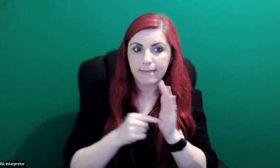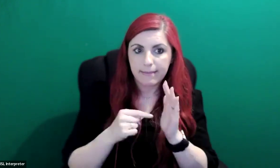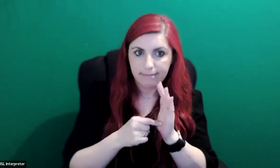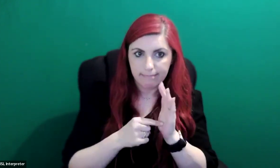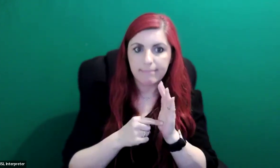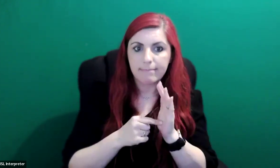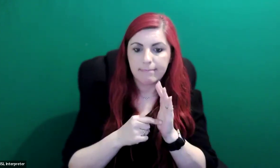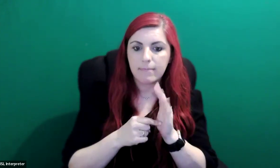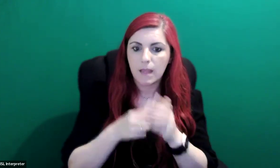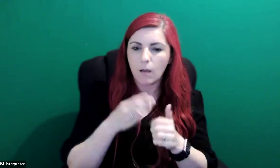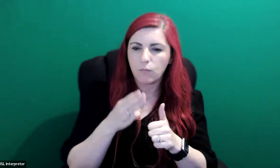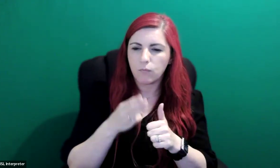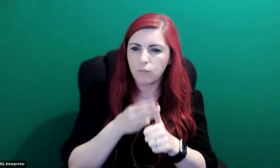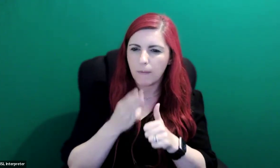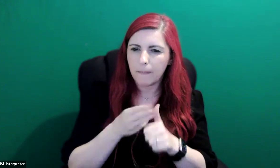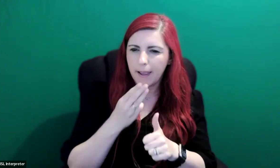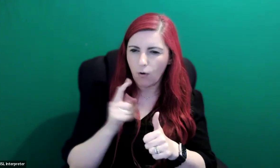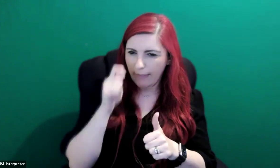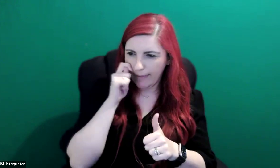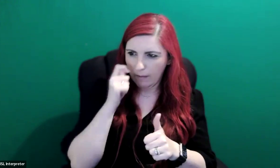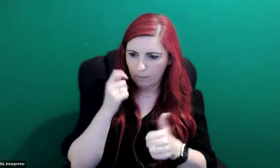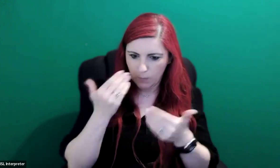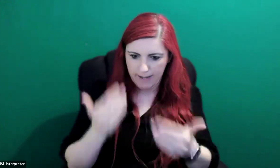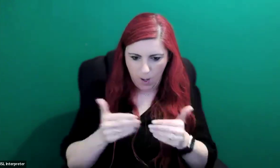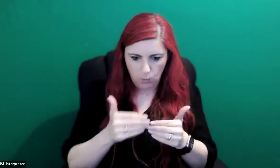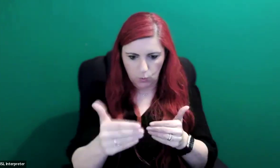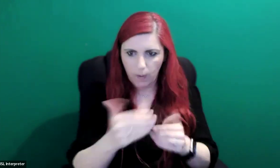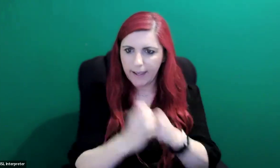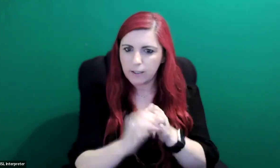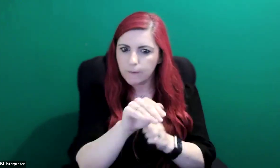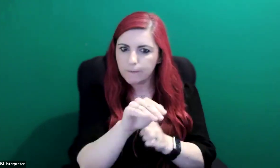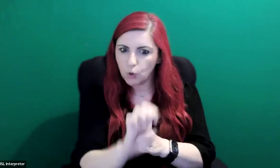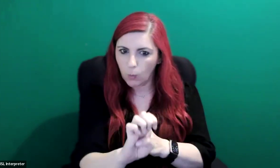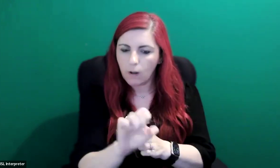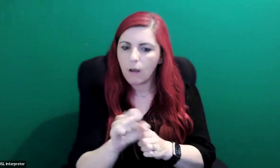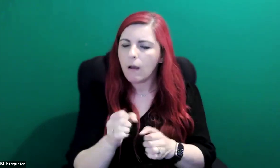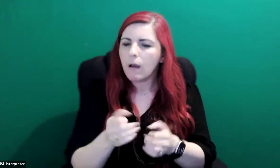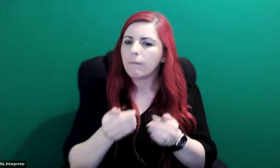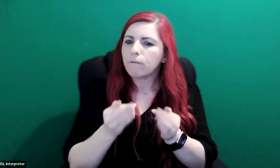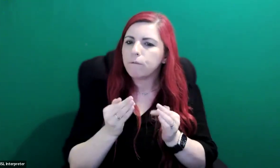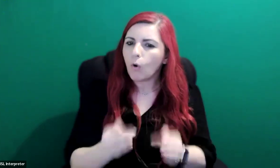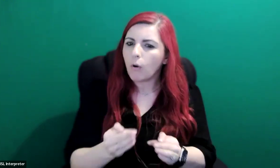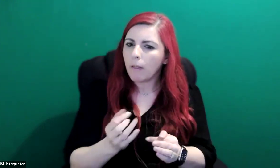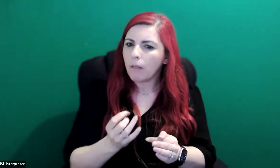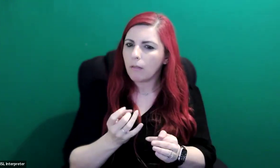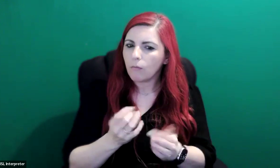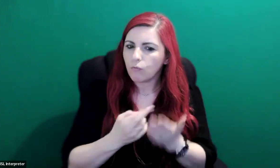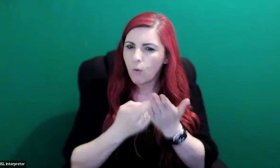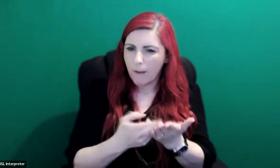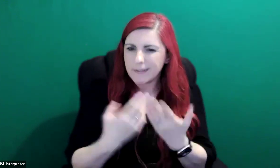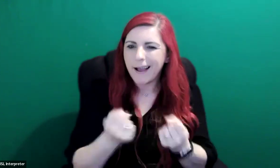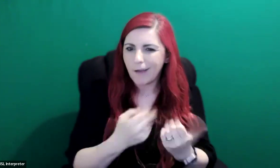now prepare, I think, until the end of June. The formal requirements are written down in the rules